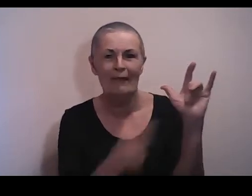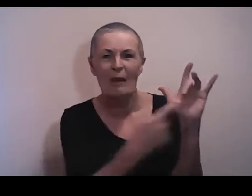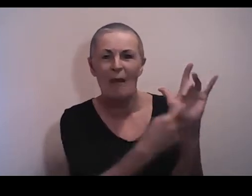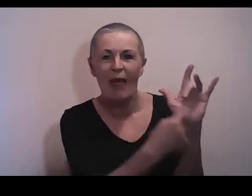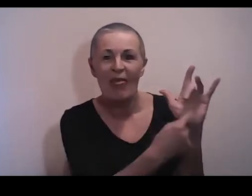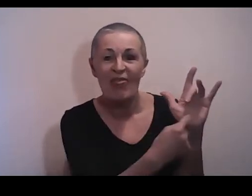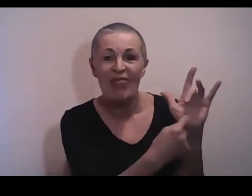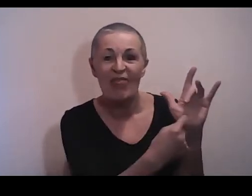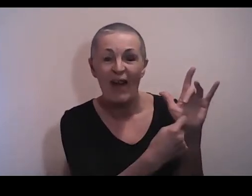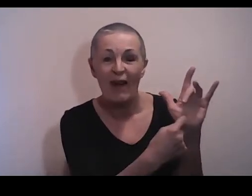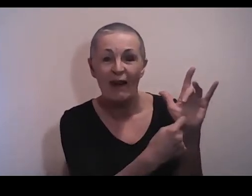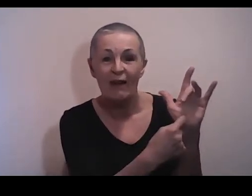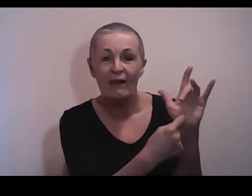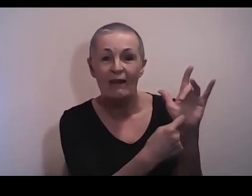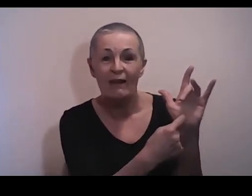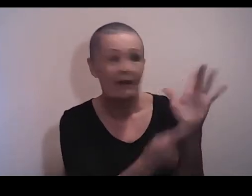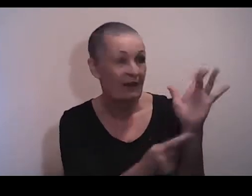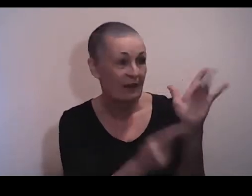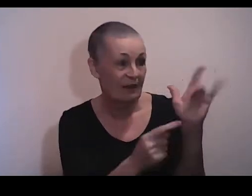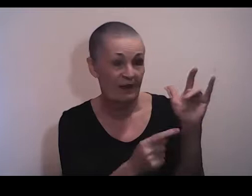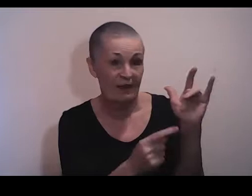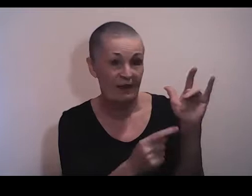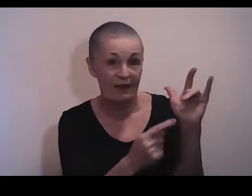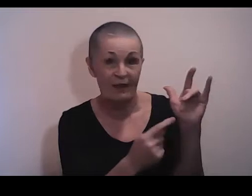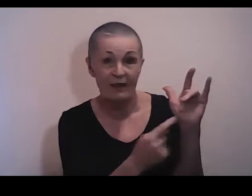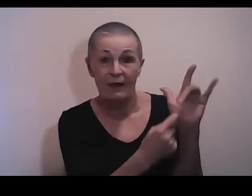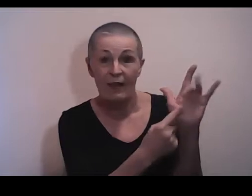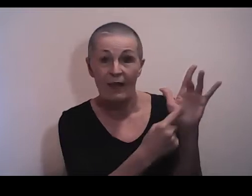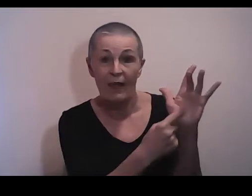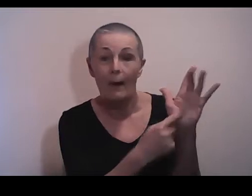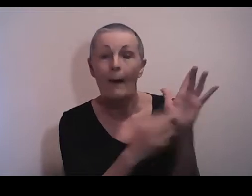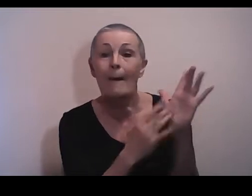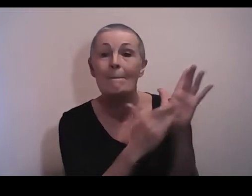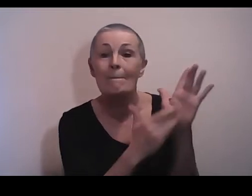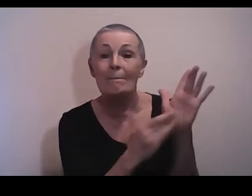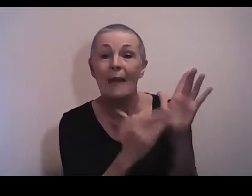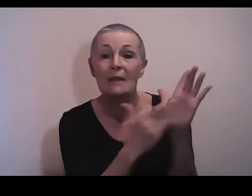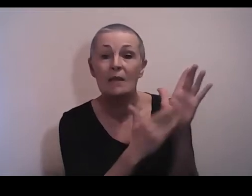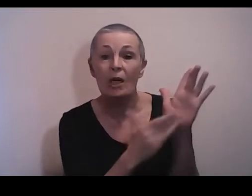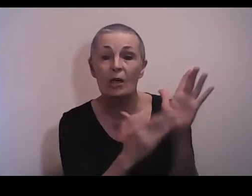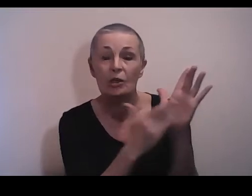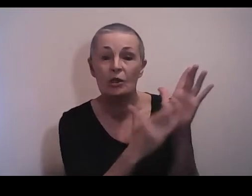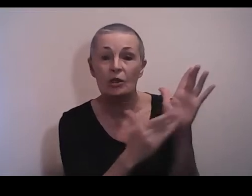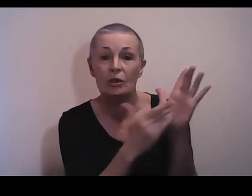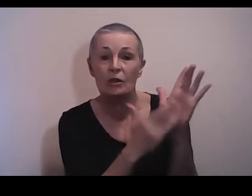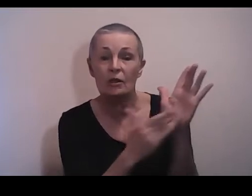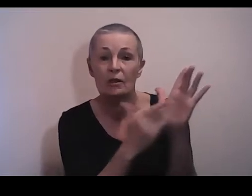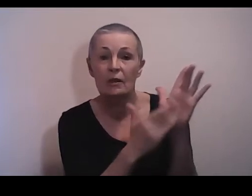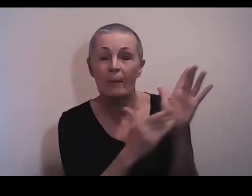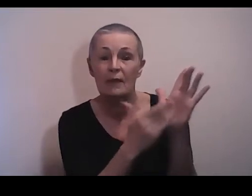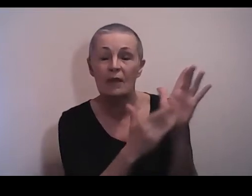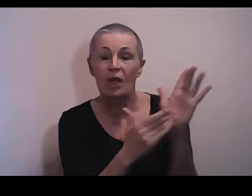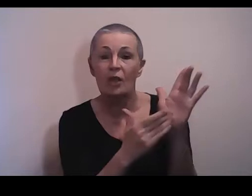And where that finger touches your palm, that's where you massage it. So when you want to